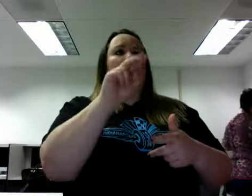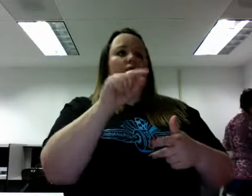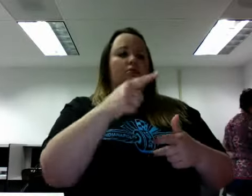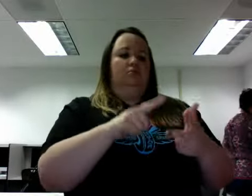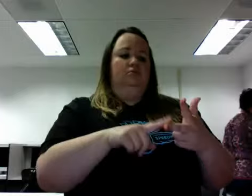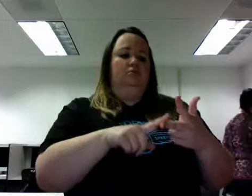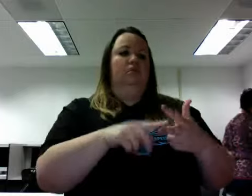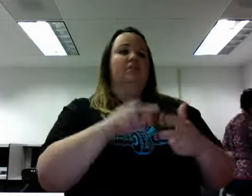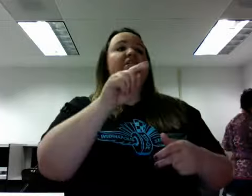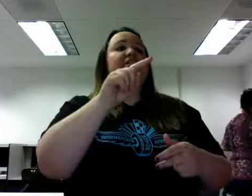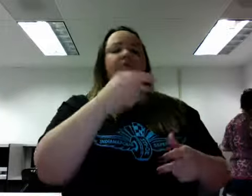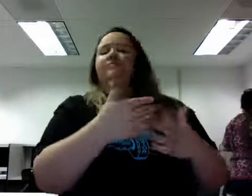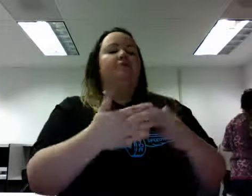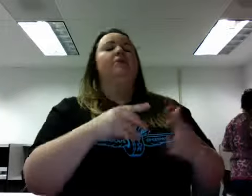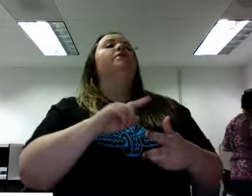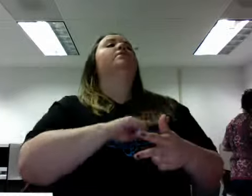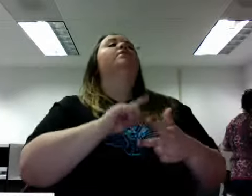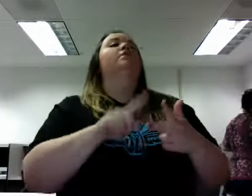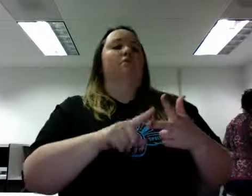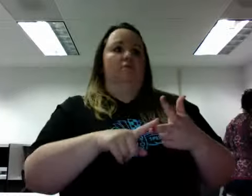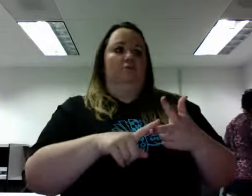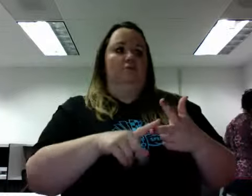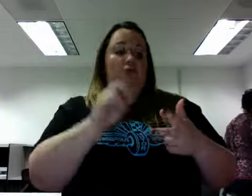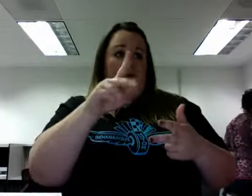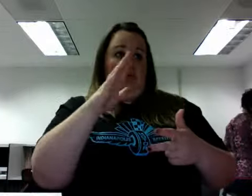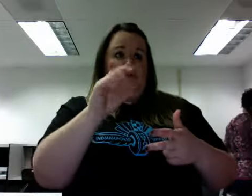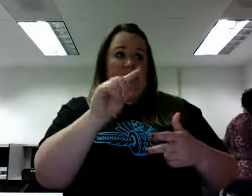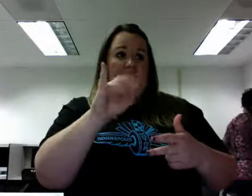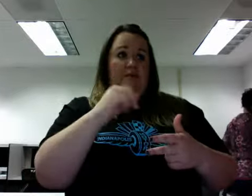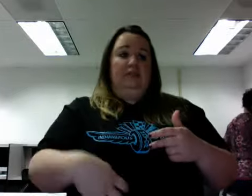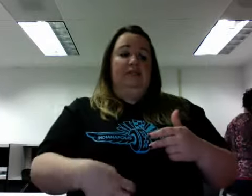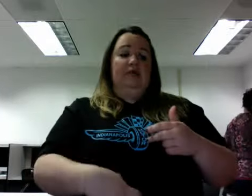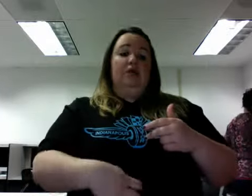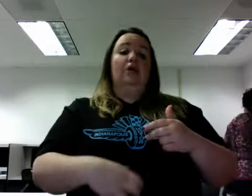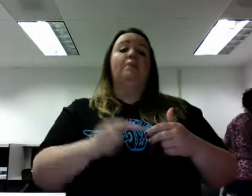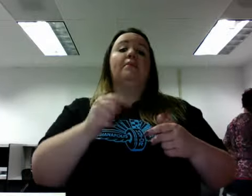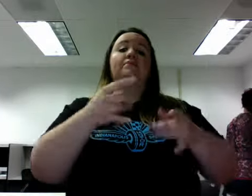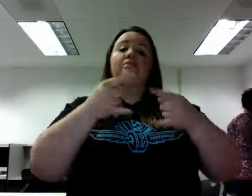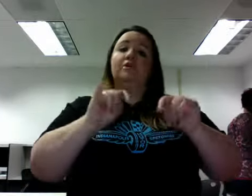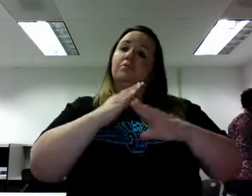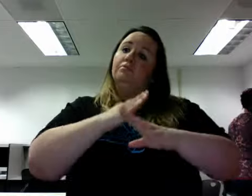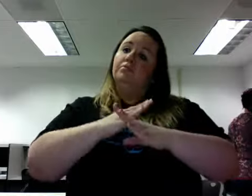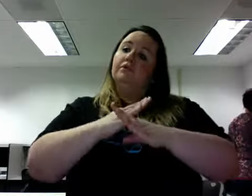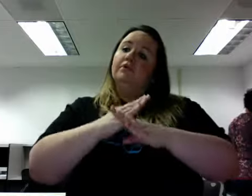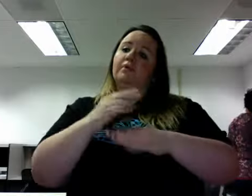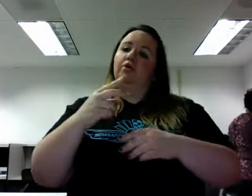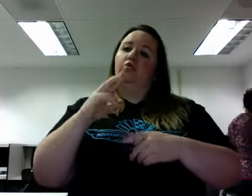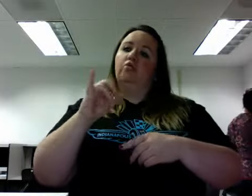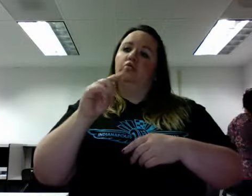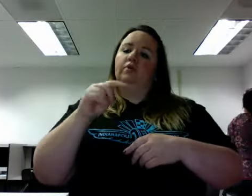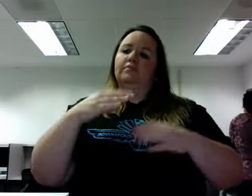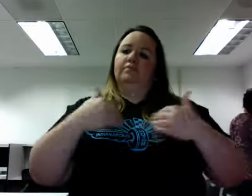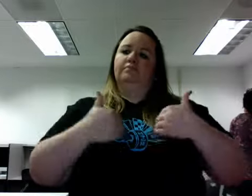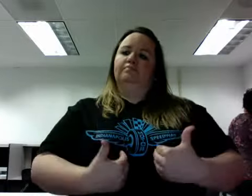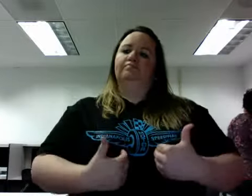Never mind. But okay, your stomach is down here, okay, but it is semi-protected by the rib cage. Go ahead. Okay, the brain is another